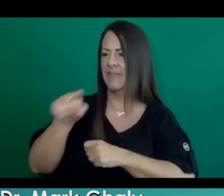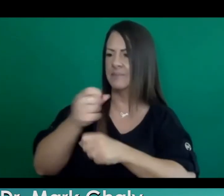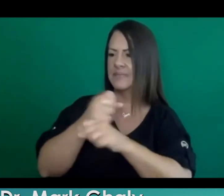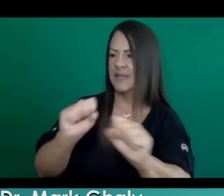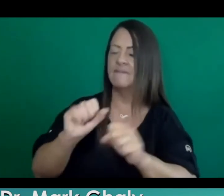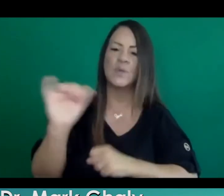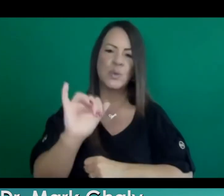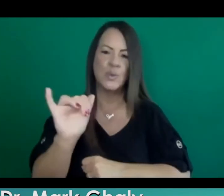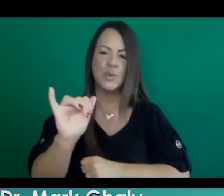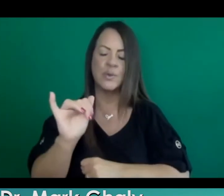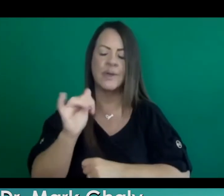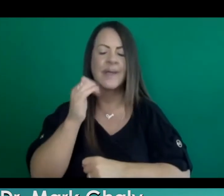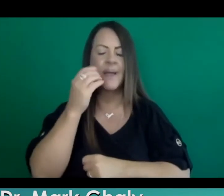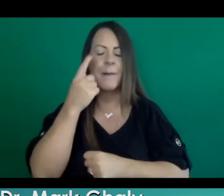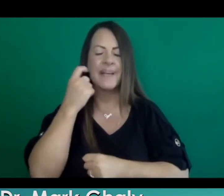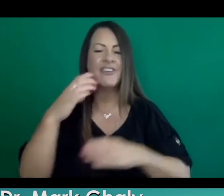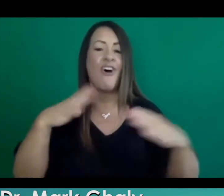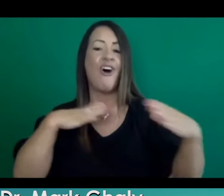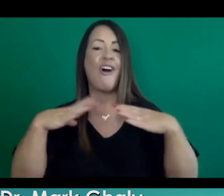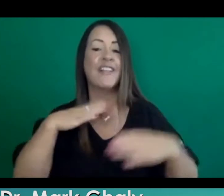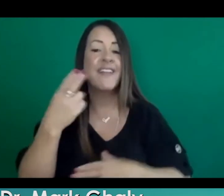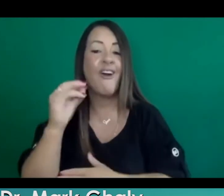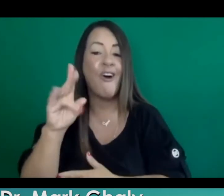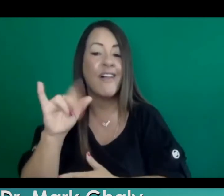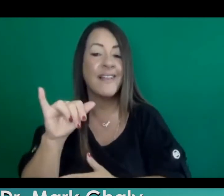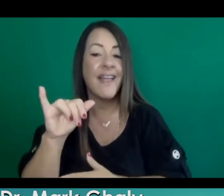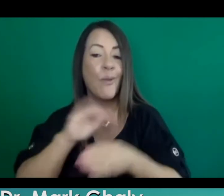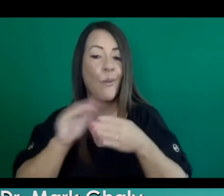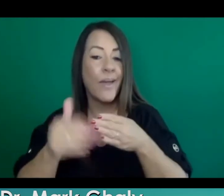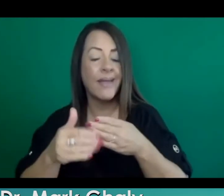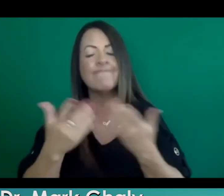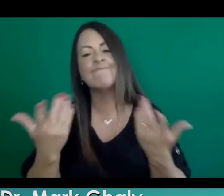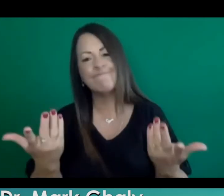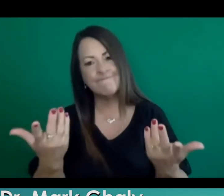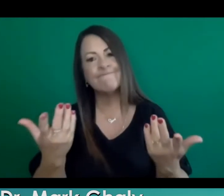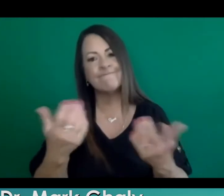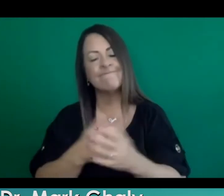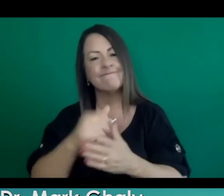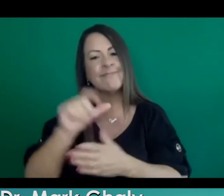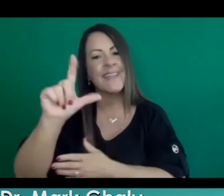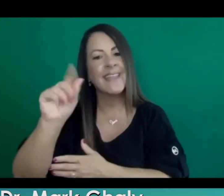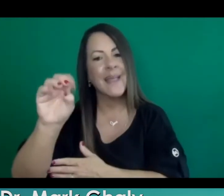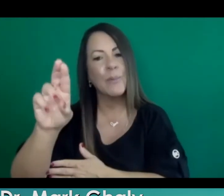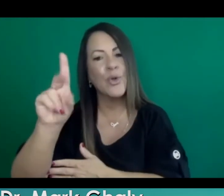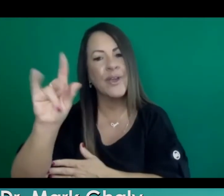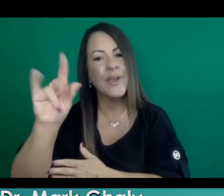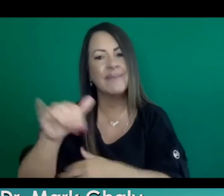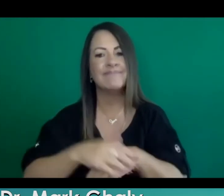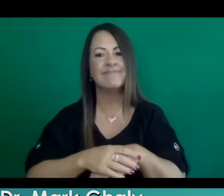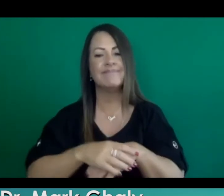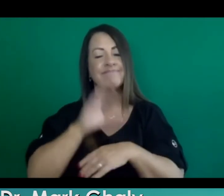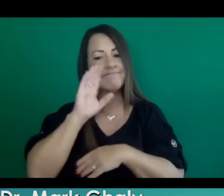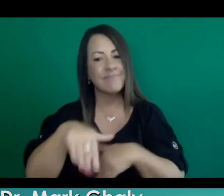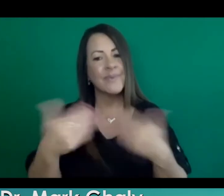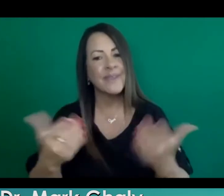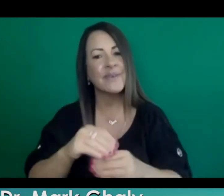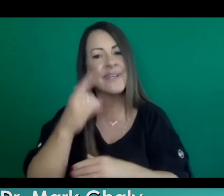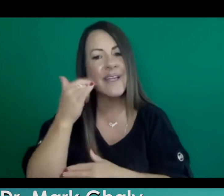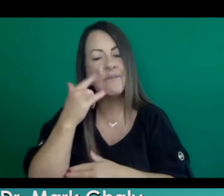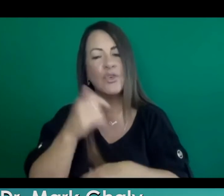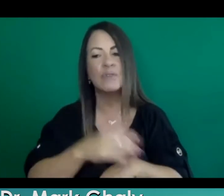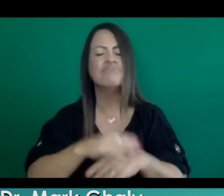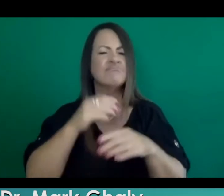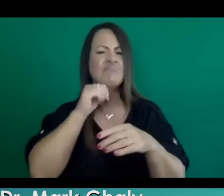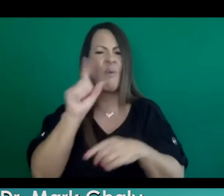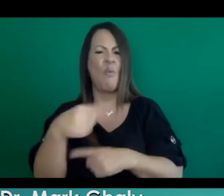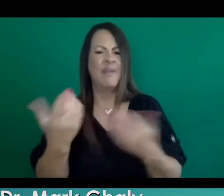yet another incredible moment in California and across the country where